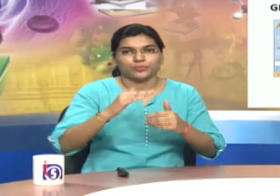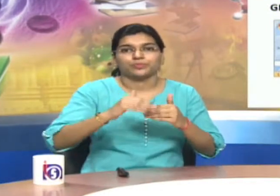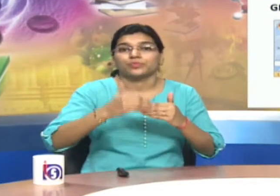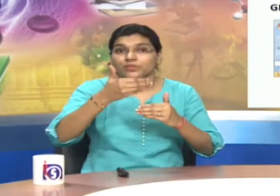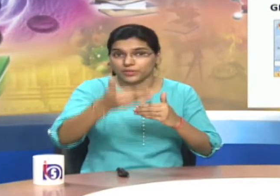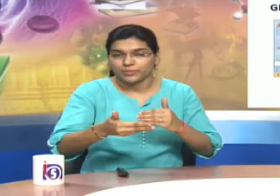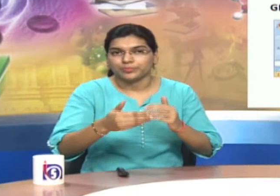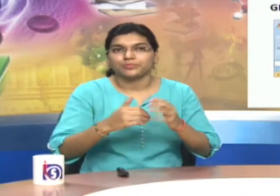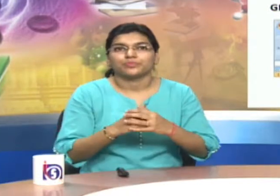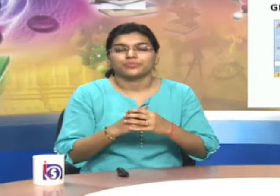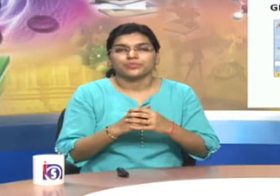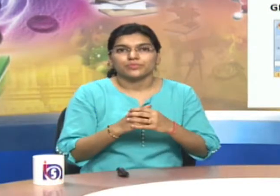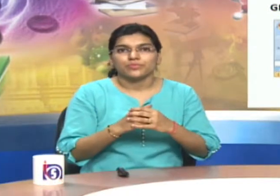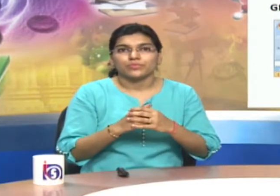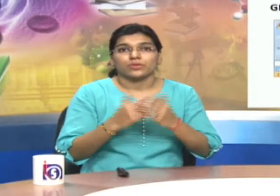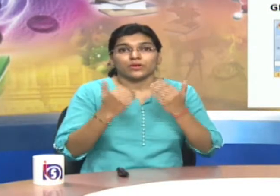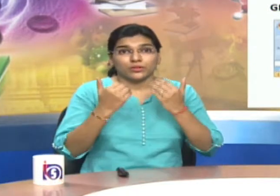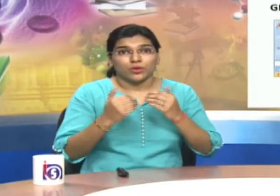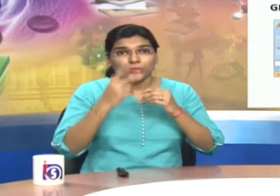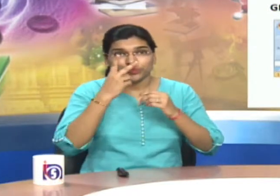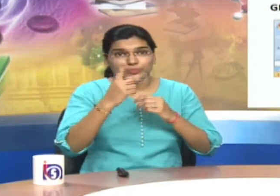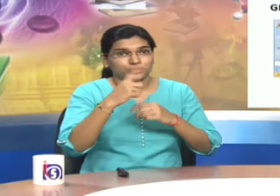marks. Now, further,